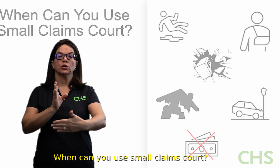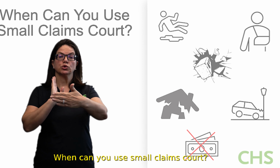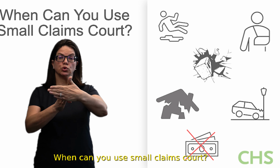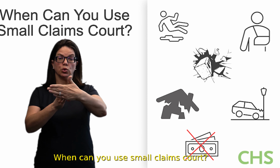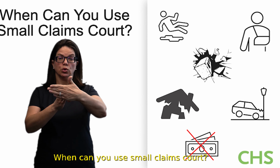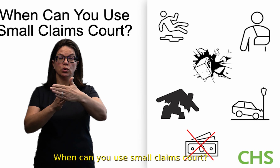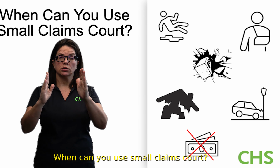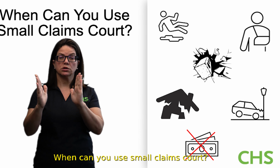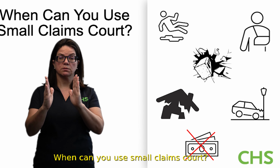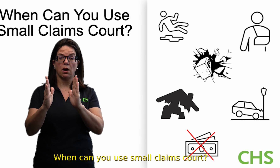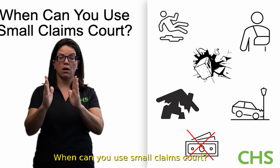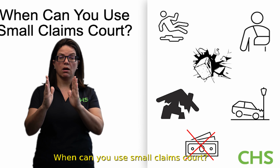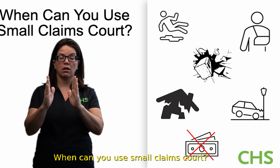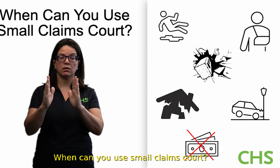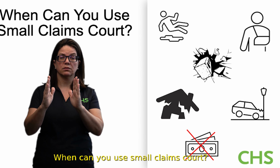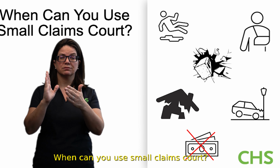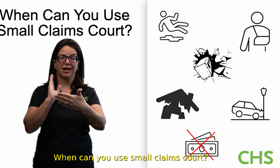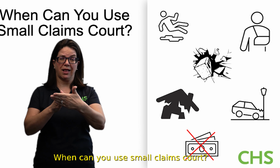When can you use small claims court?